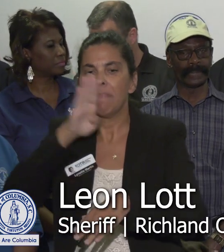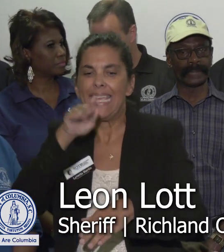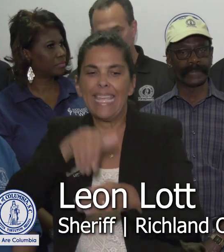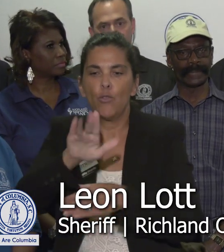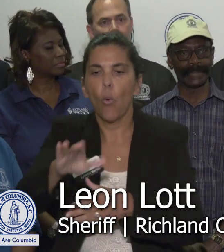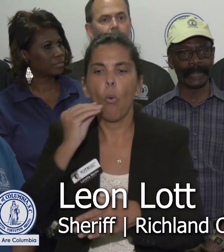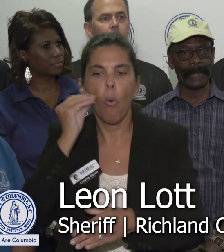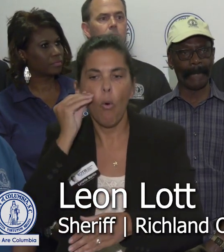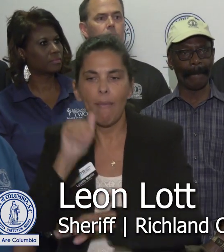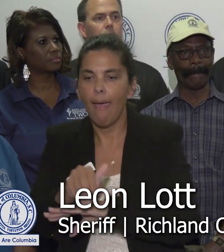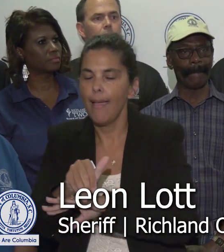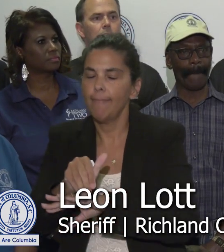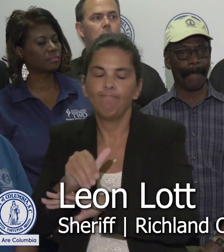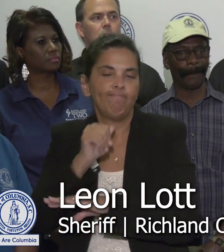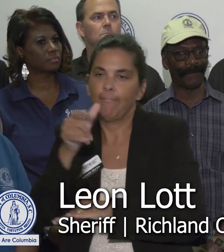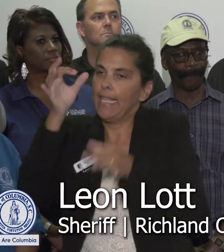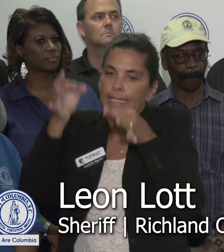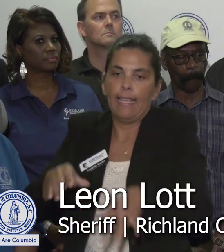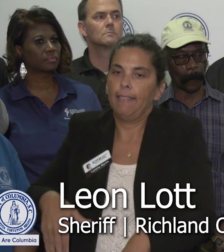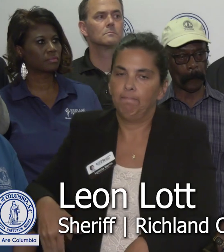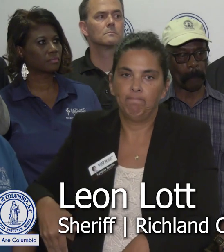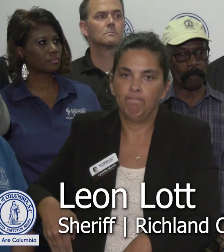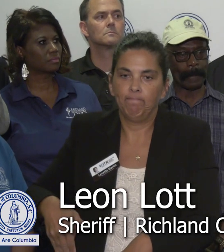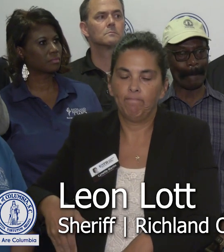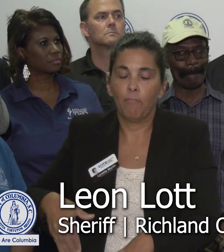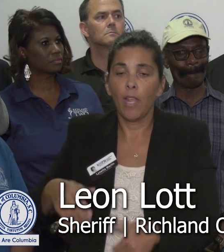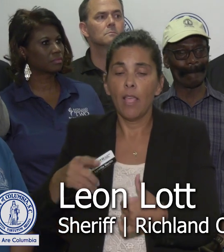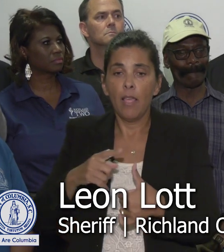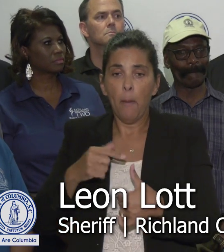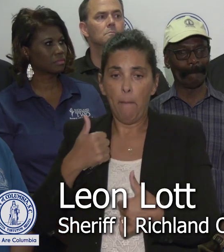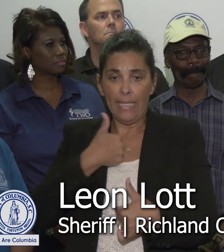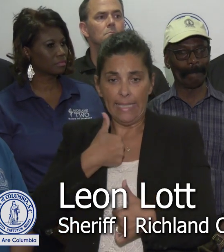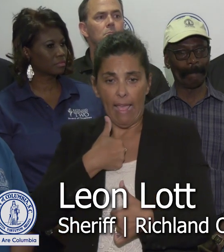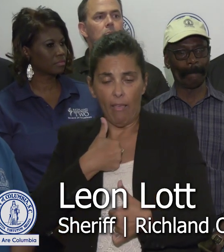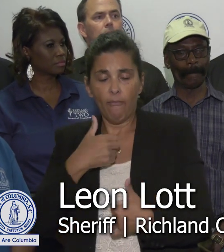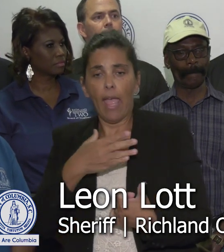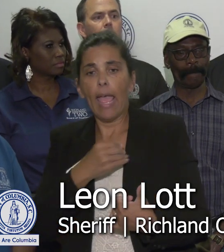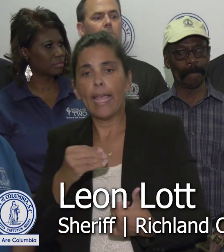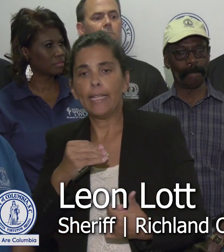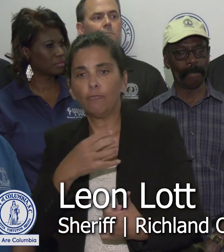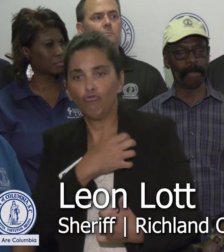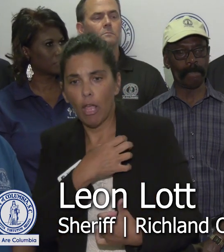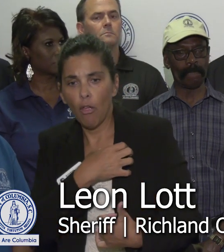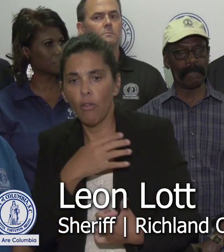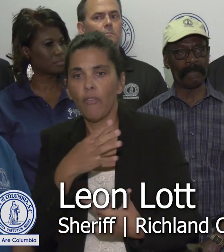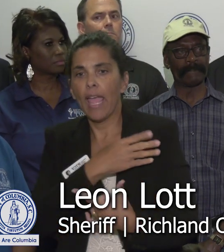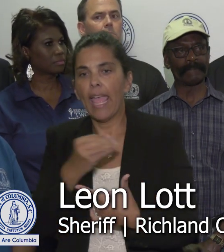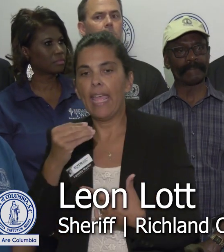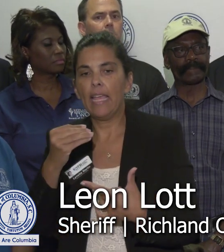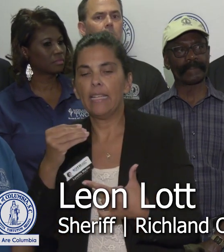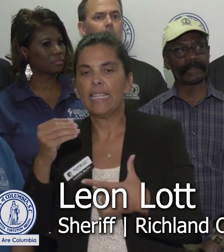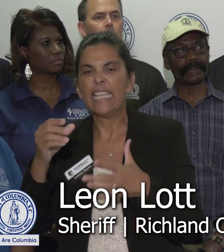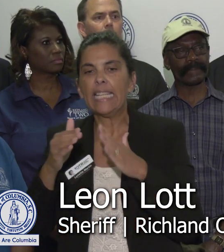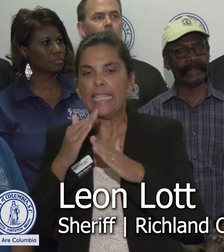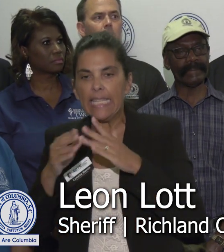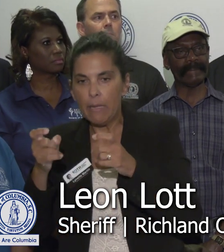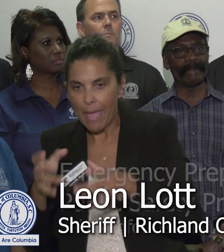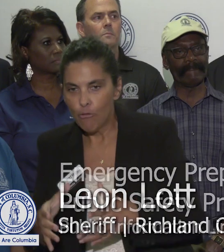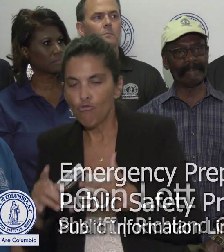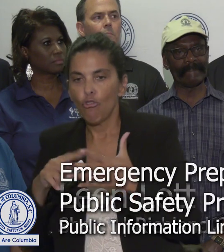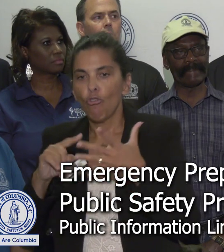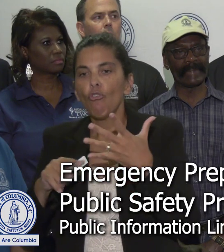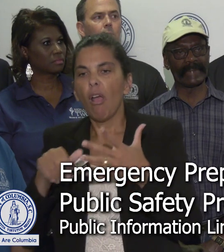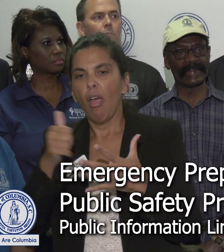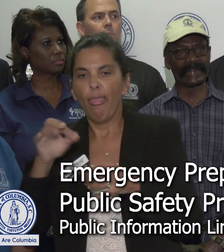curfews would come from input from myself and the sheriff, and our elected officials and the city manager would make the